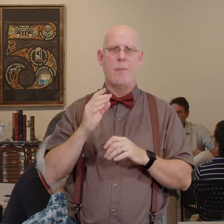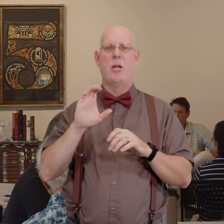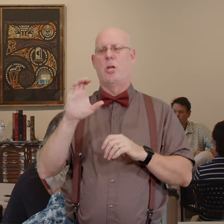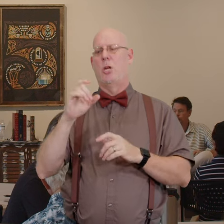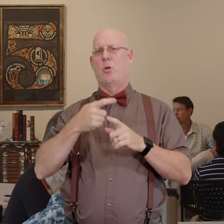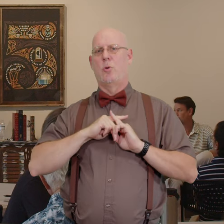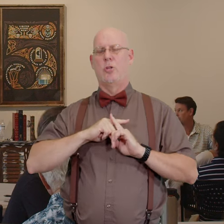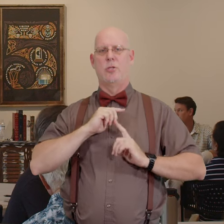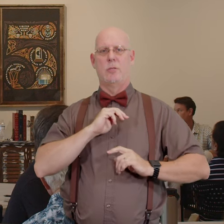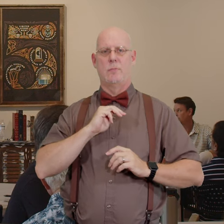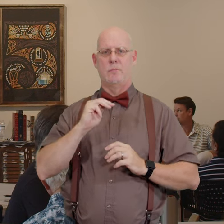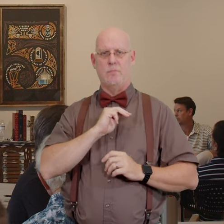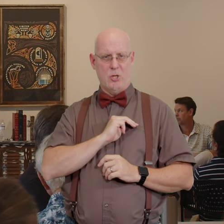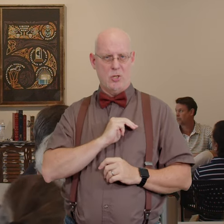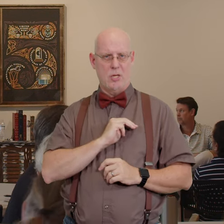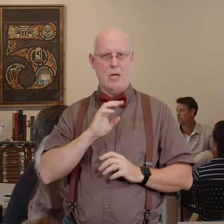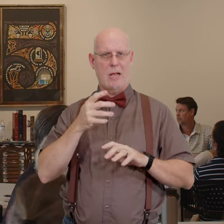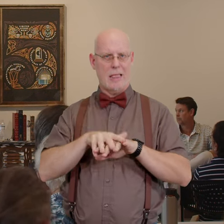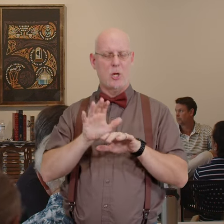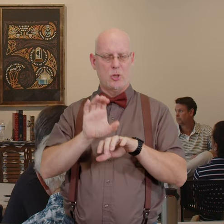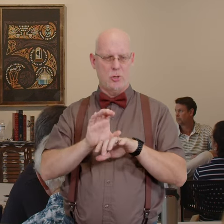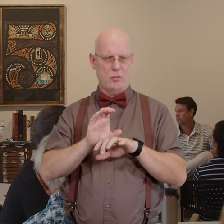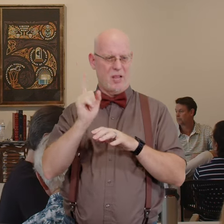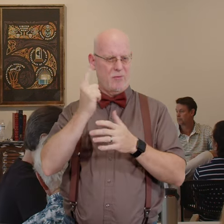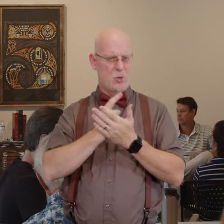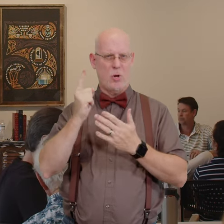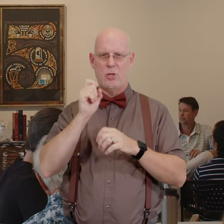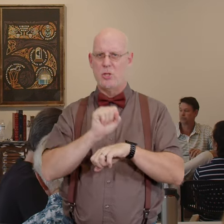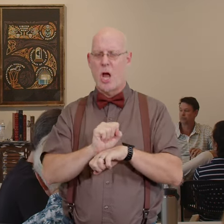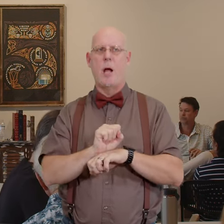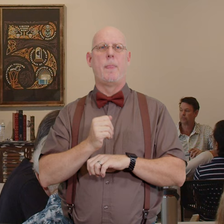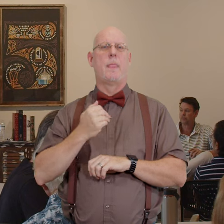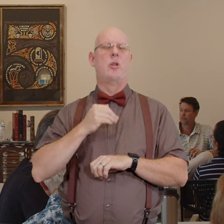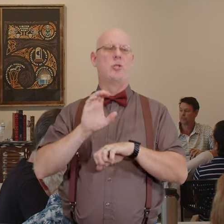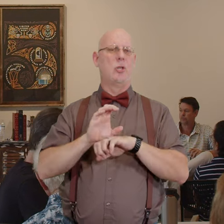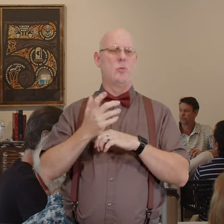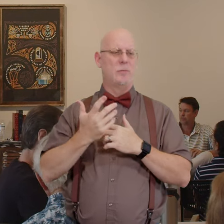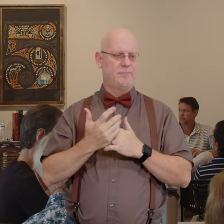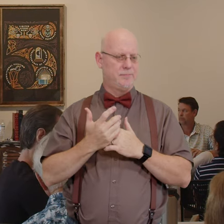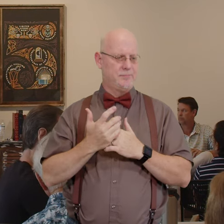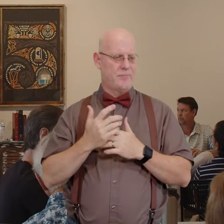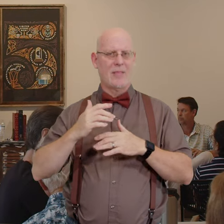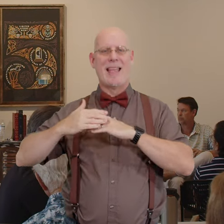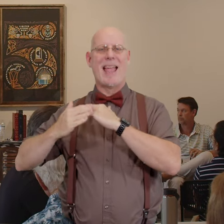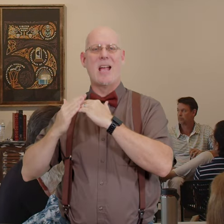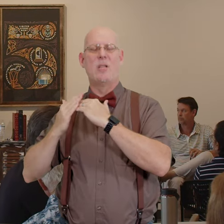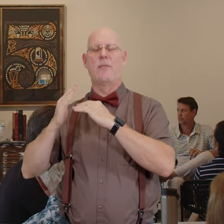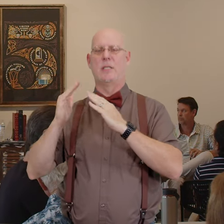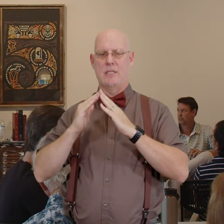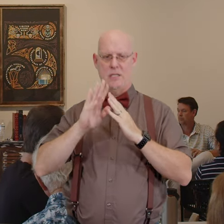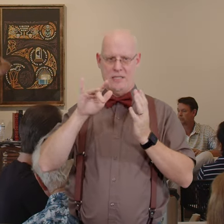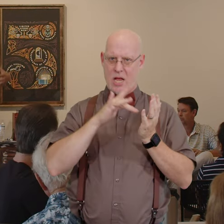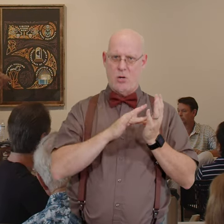Christian Missionary Alliance church. And it was like first week on the job, we had, the church was kind of out on the outskirts of